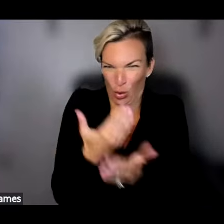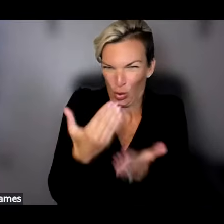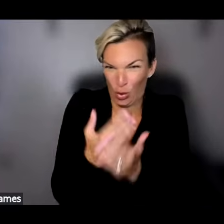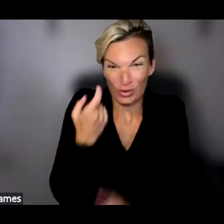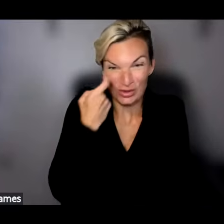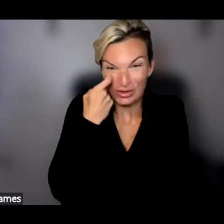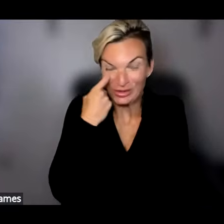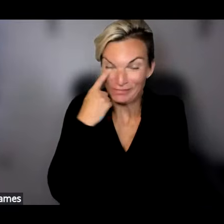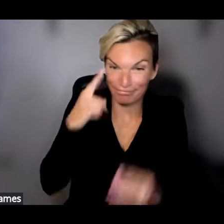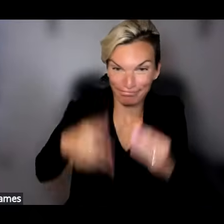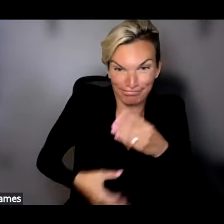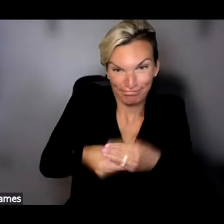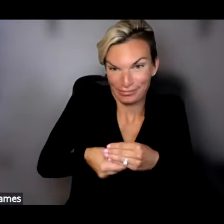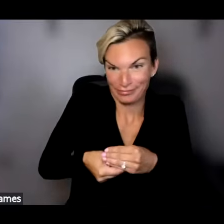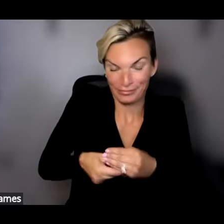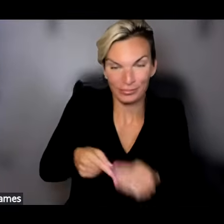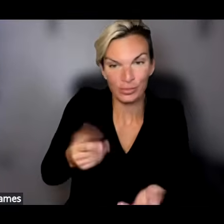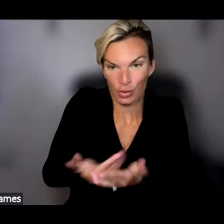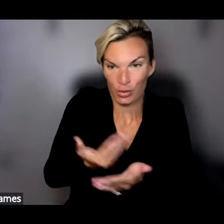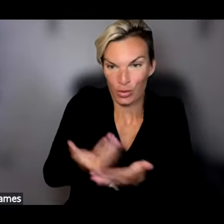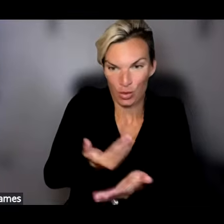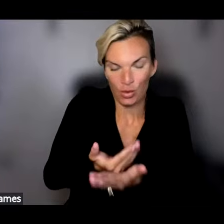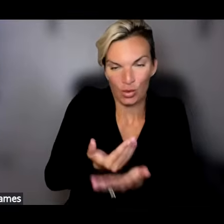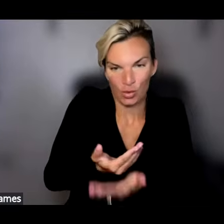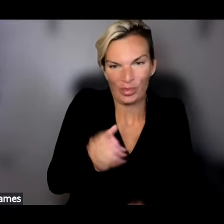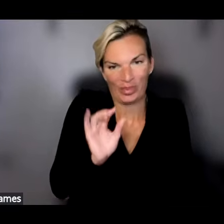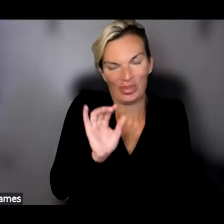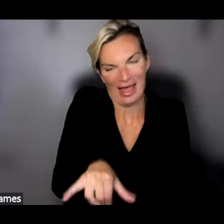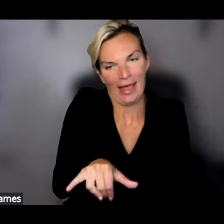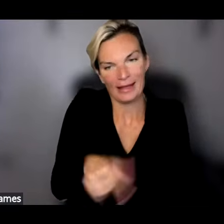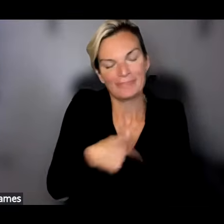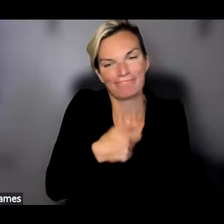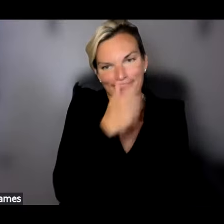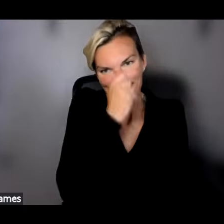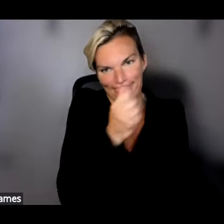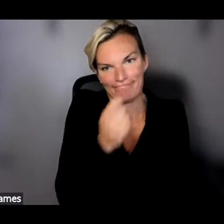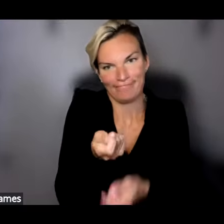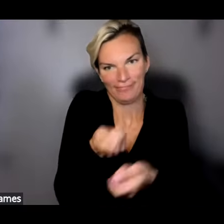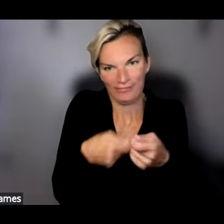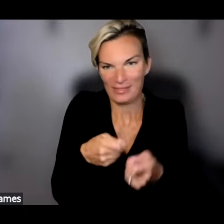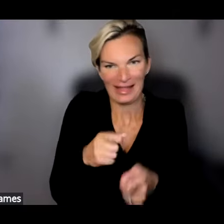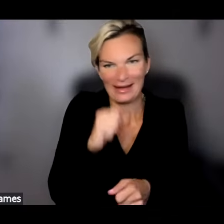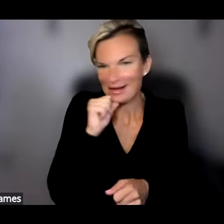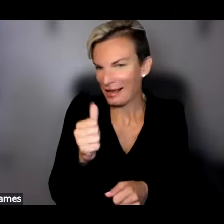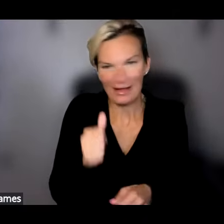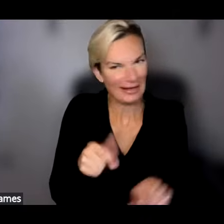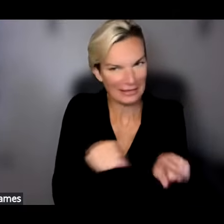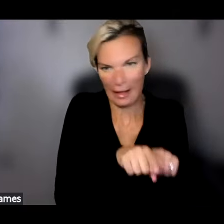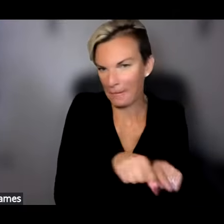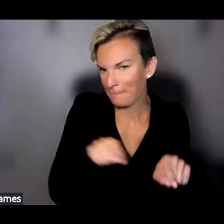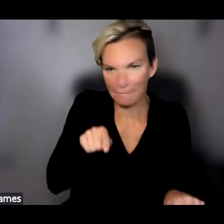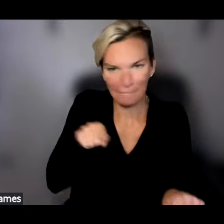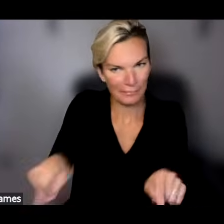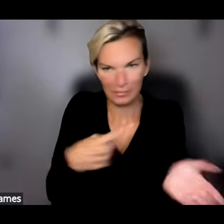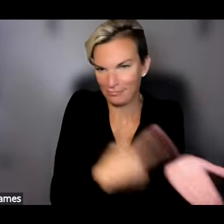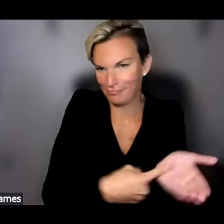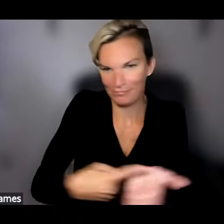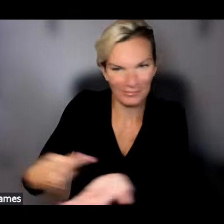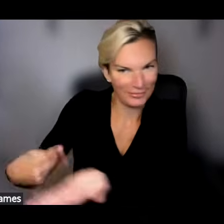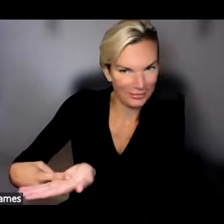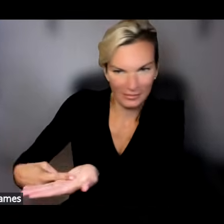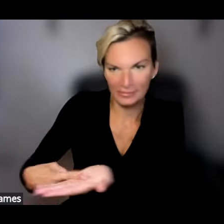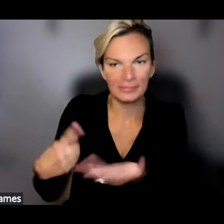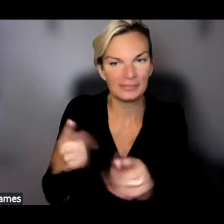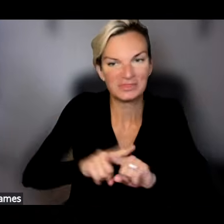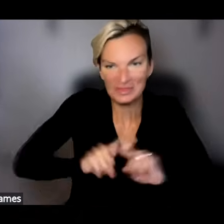so in that regard, these are not mutually exclusive for me to both argue, keep what has